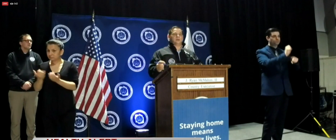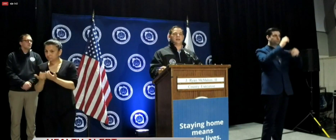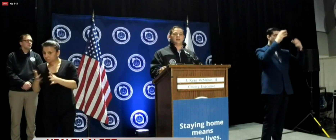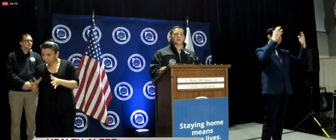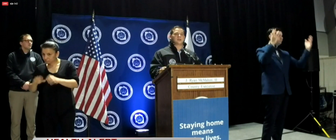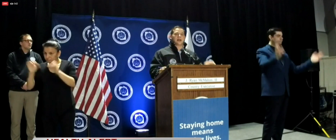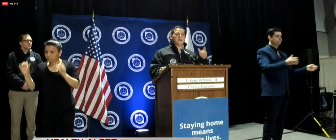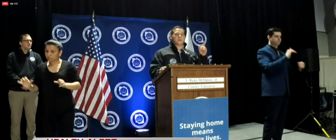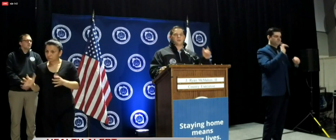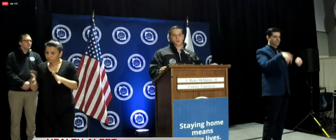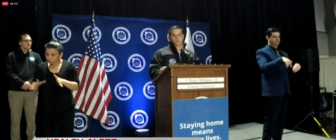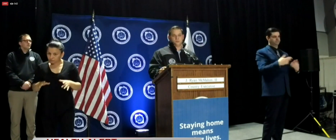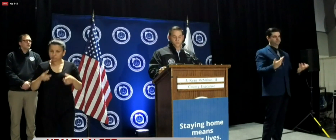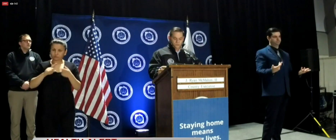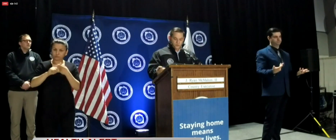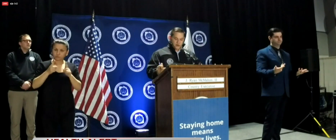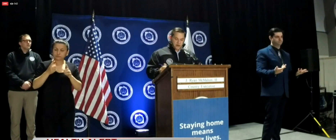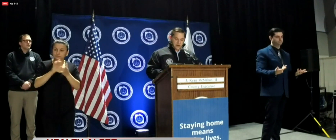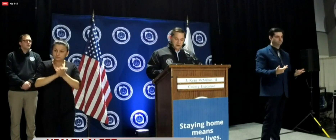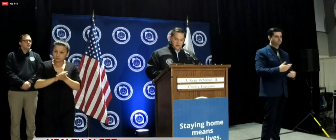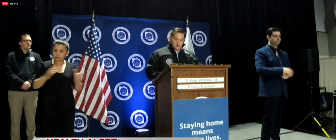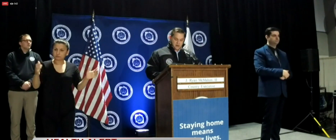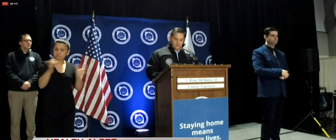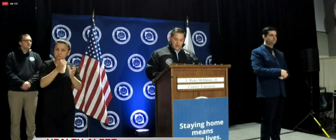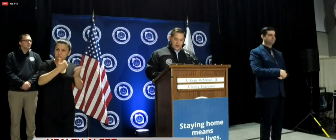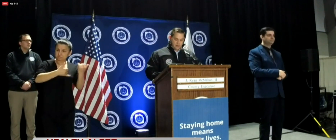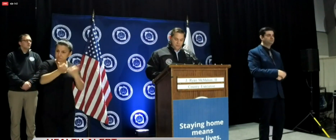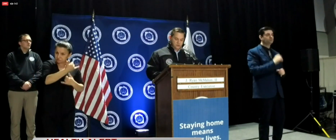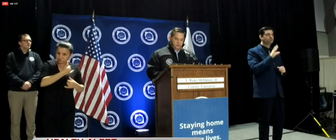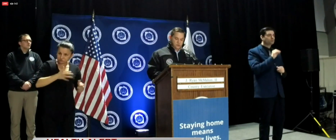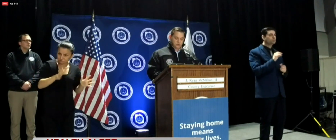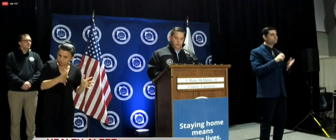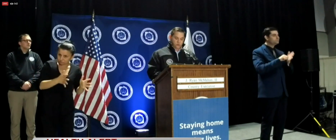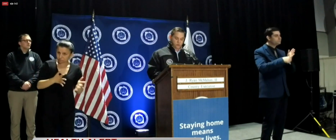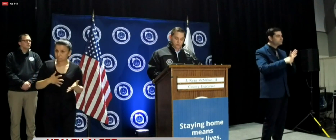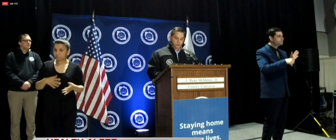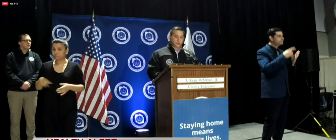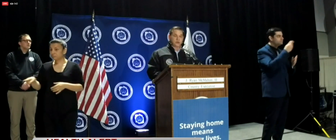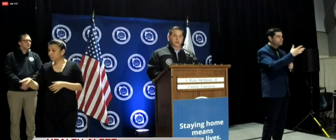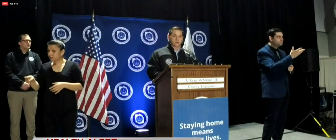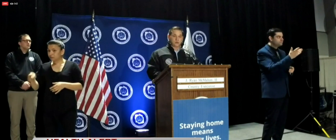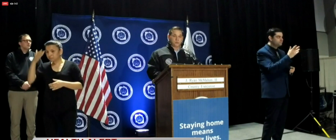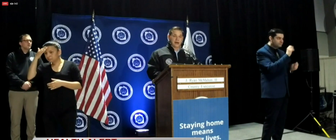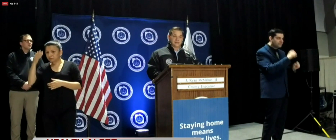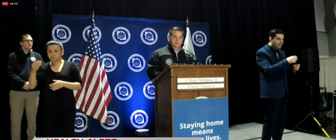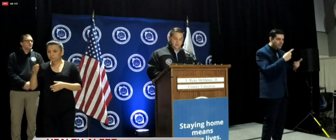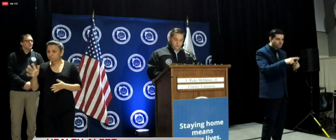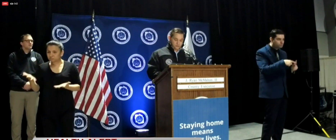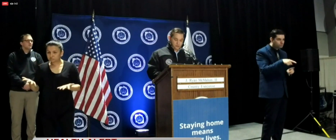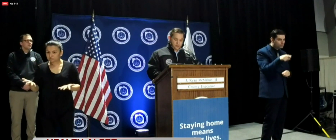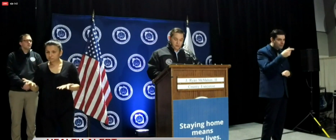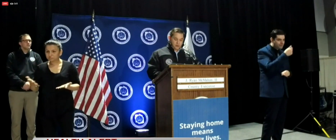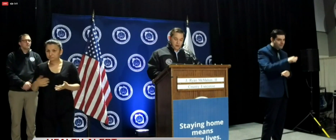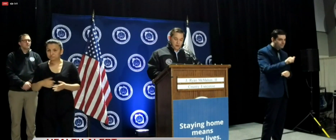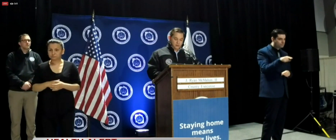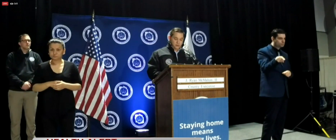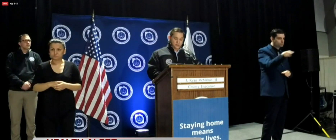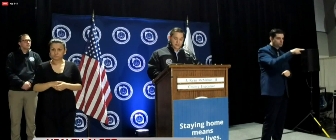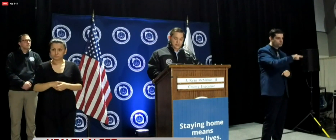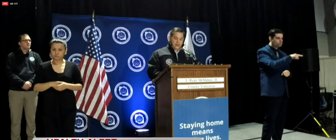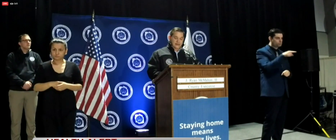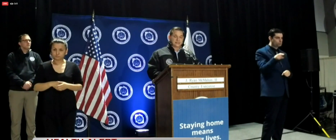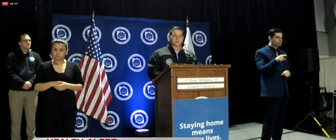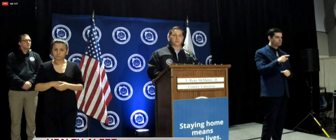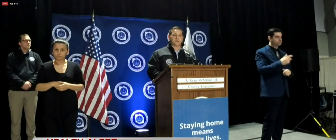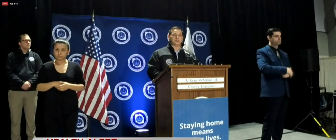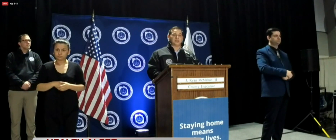educating you and telling you this can happen to you. And if it happens to you and you are positive, there is